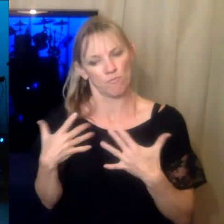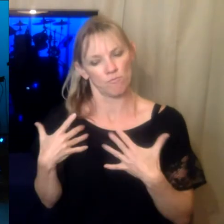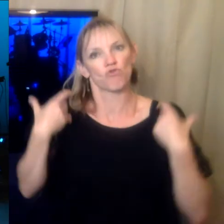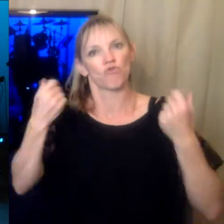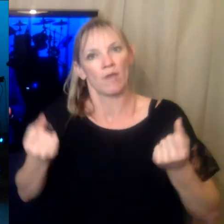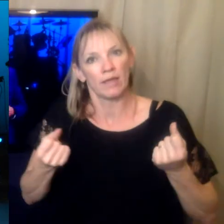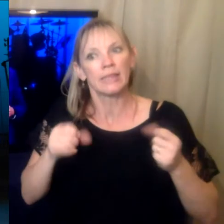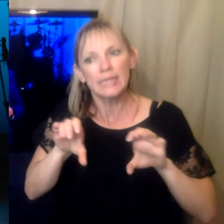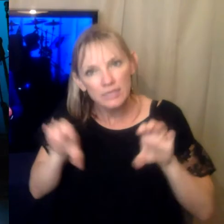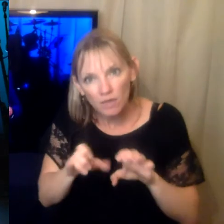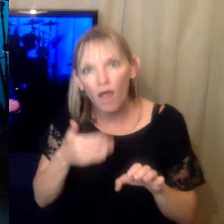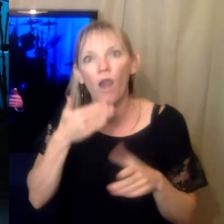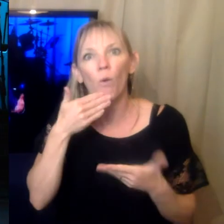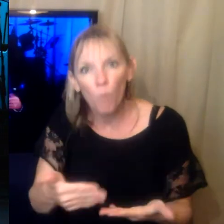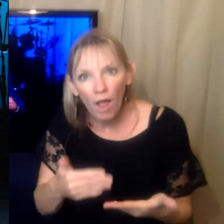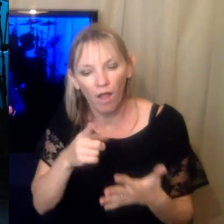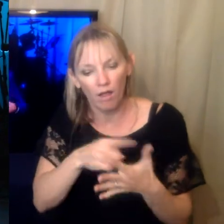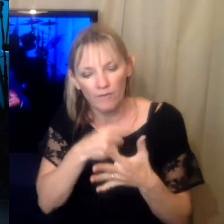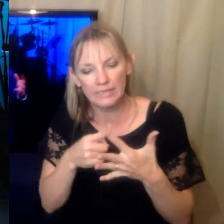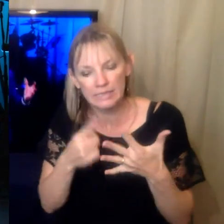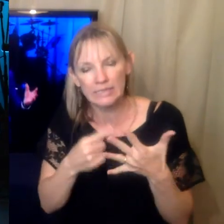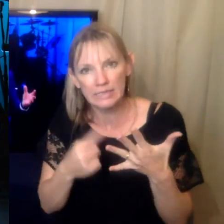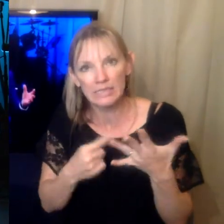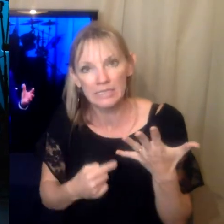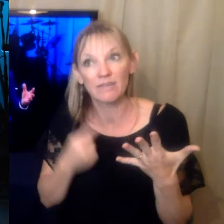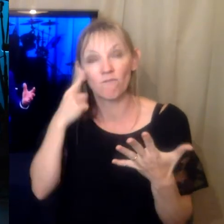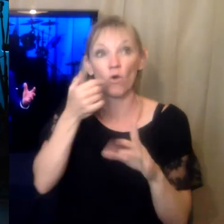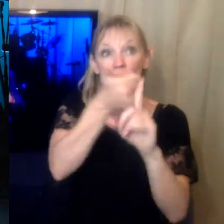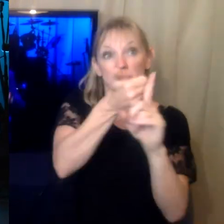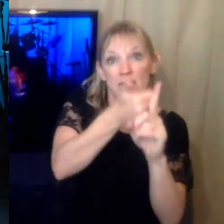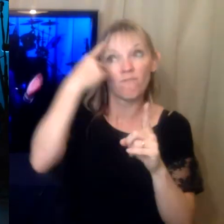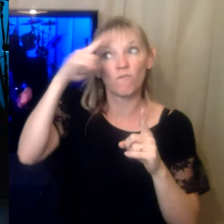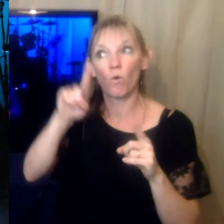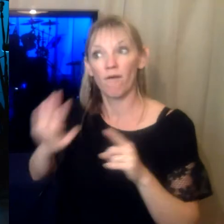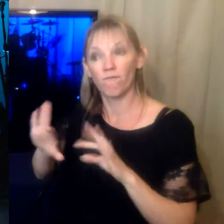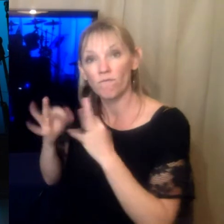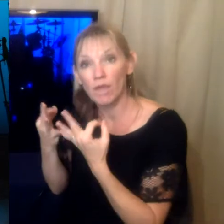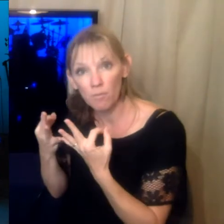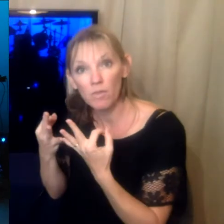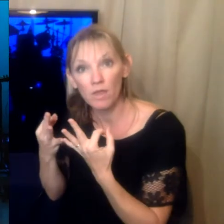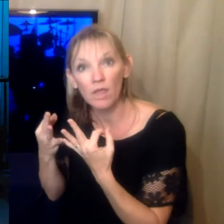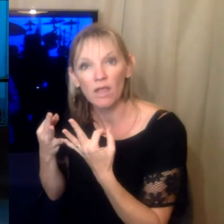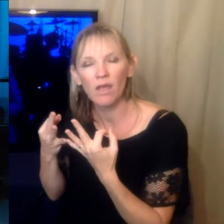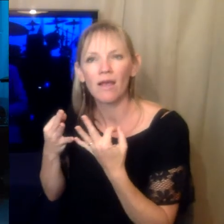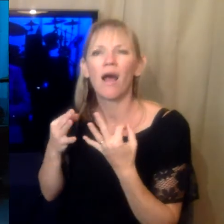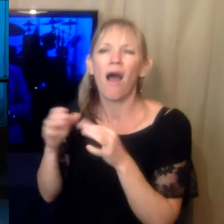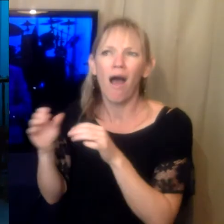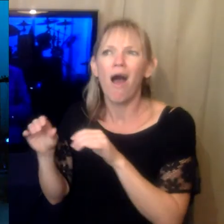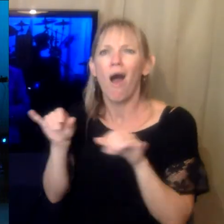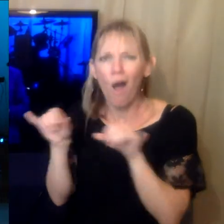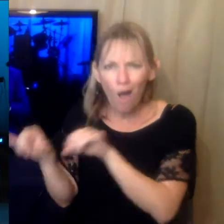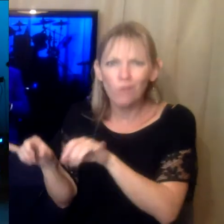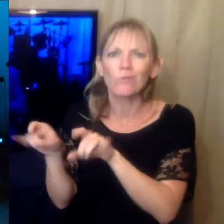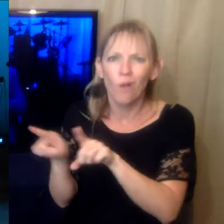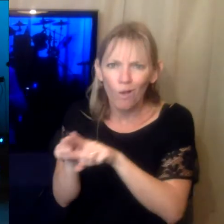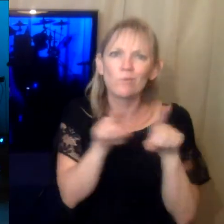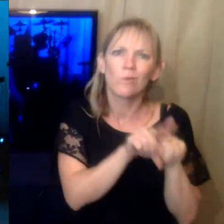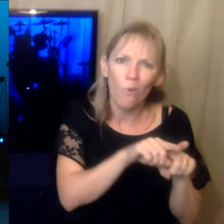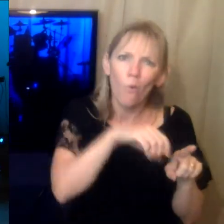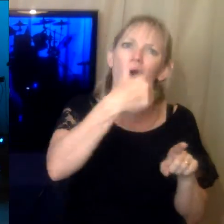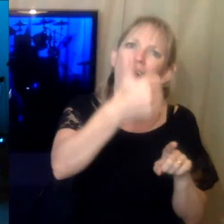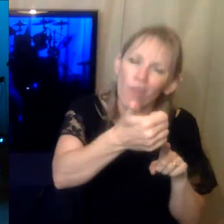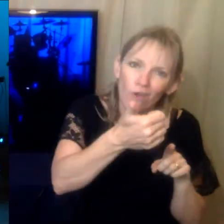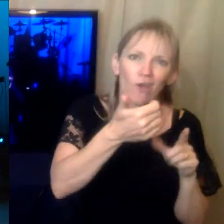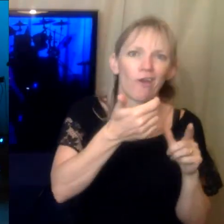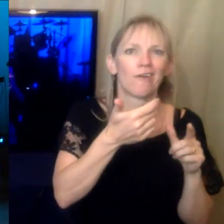some very good things, not only for himself, but for the family, along with the other unskilled behavior that he was angry about. So he began to